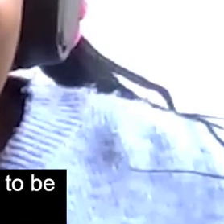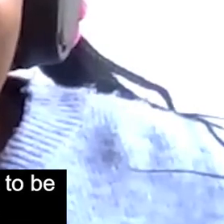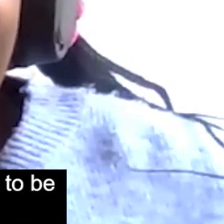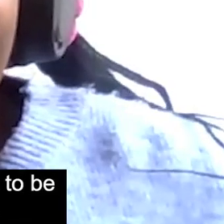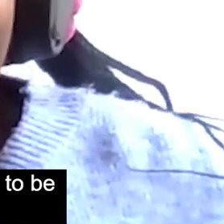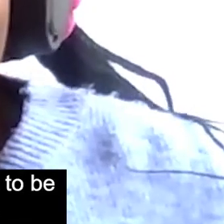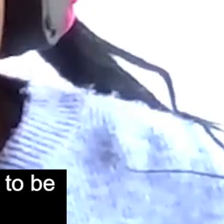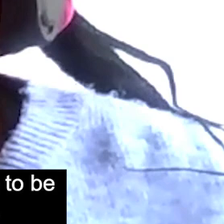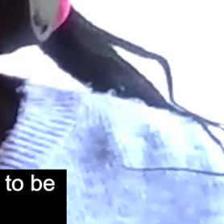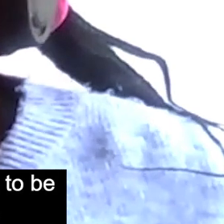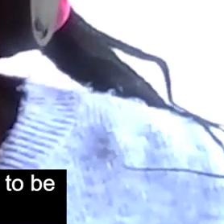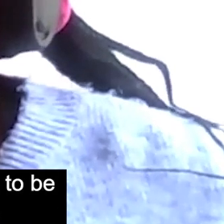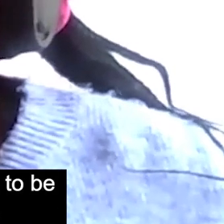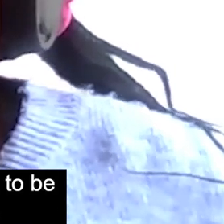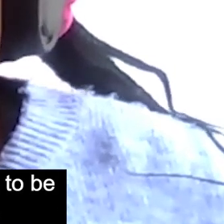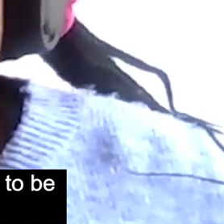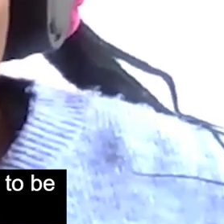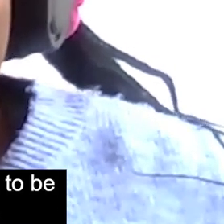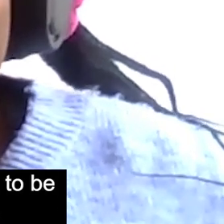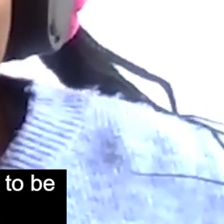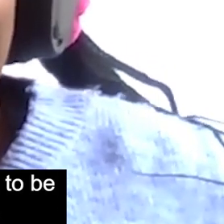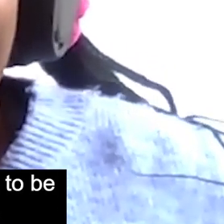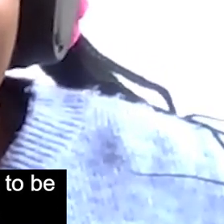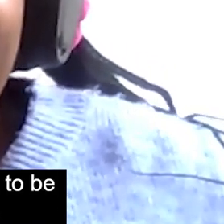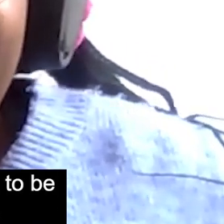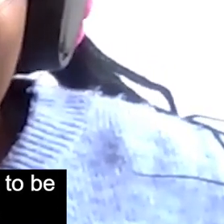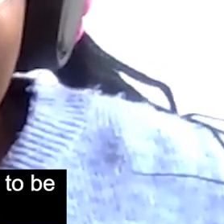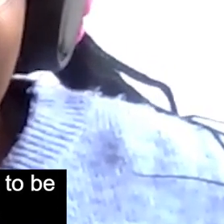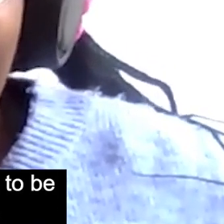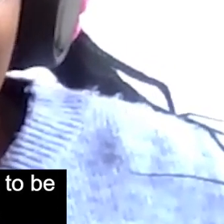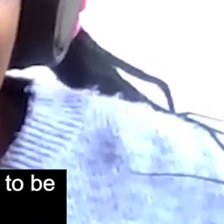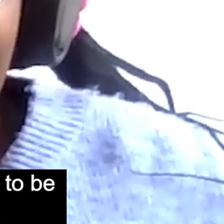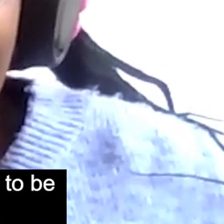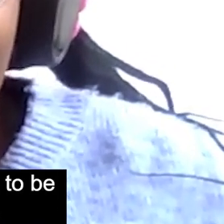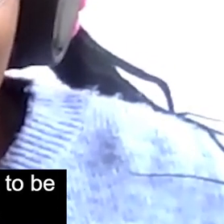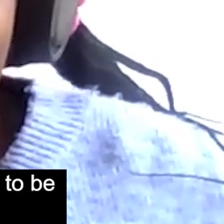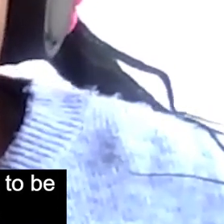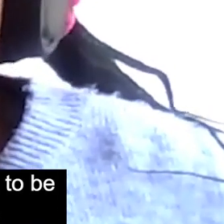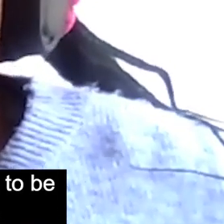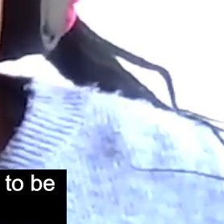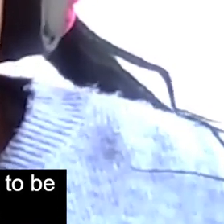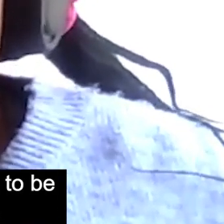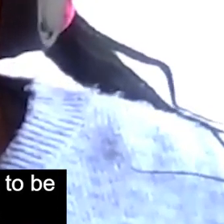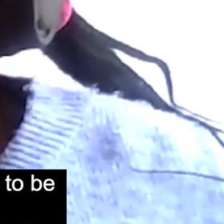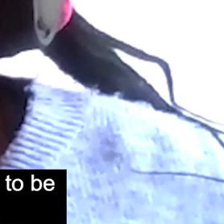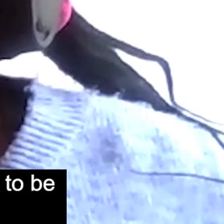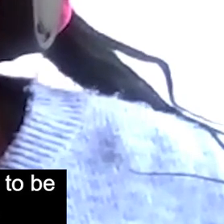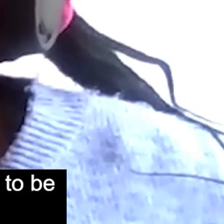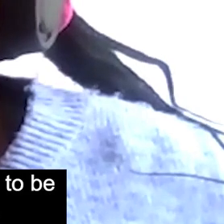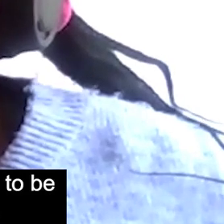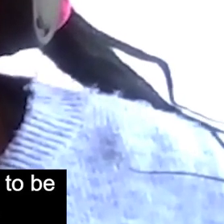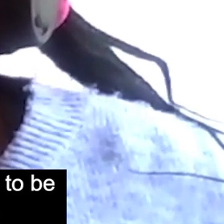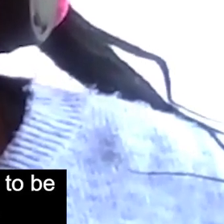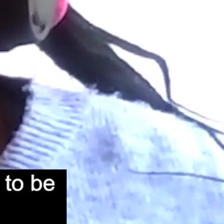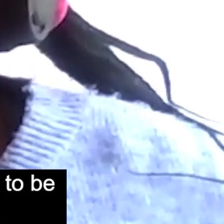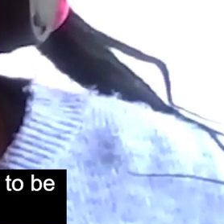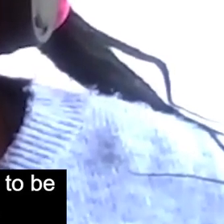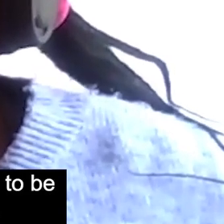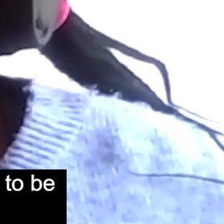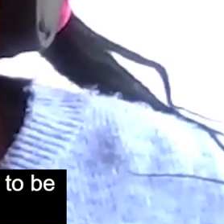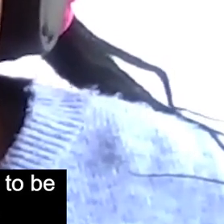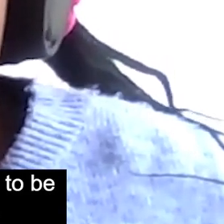So in January 2023, I was able to be successful in getting